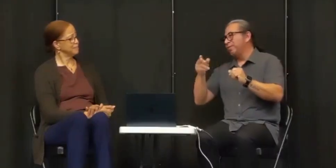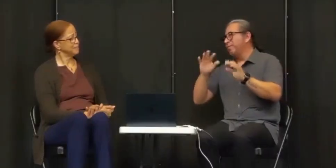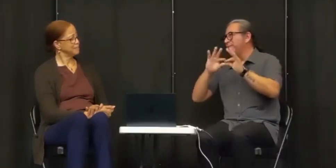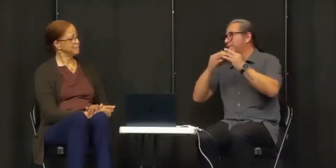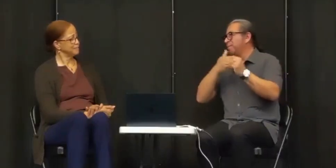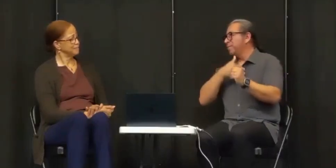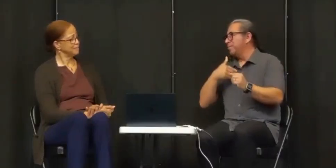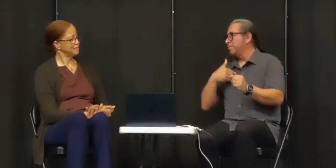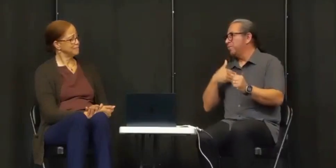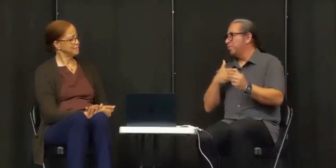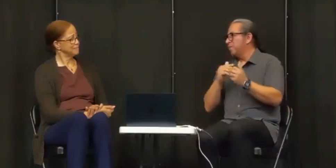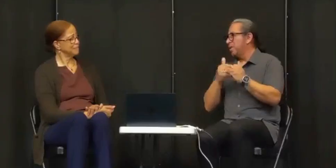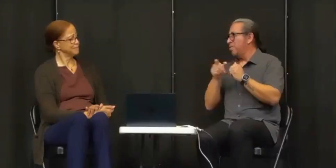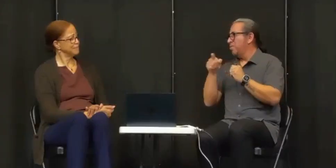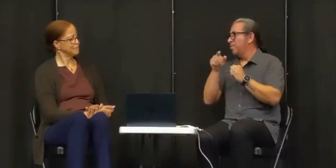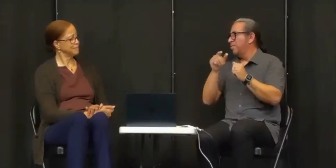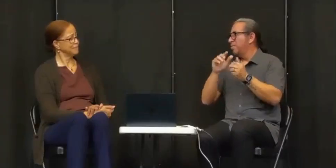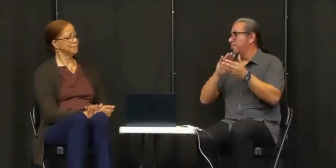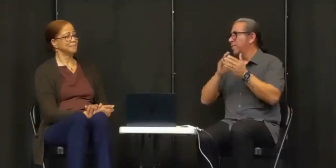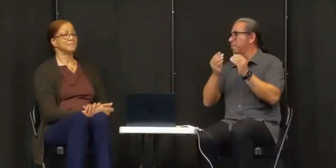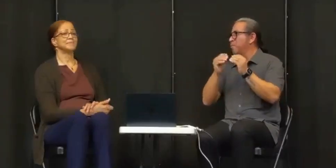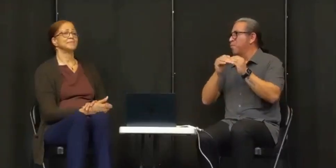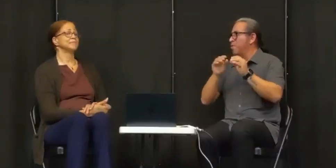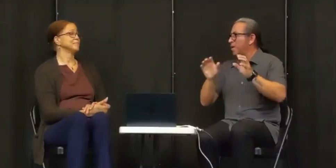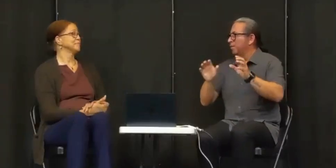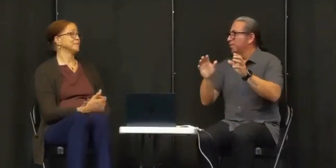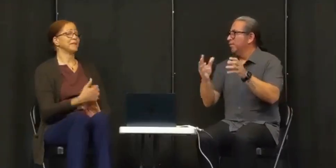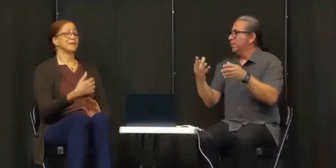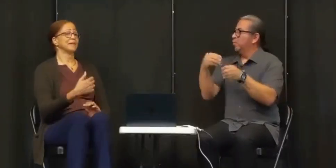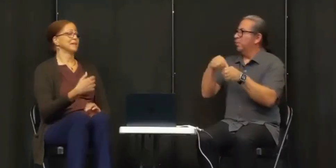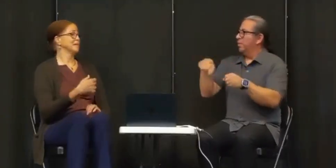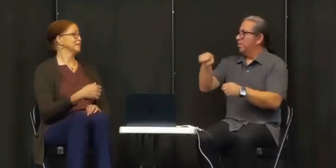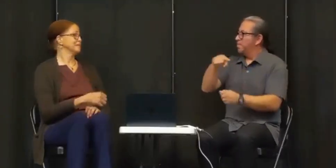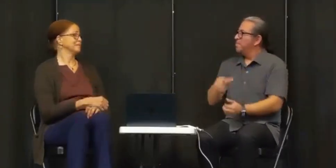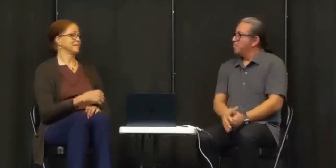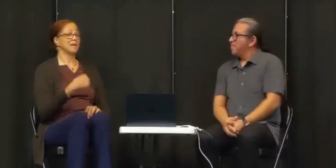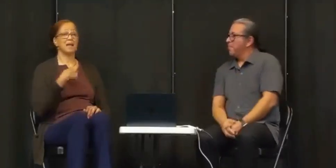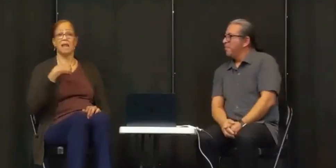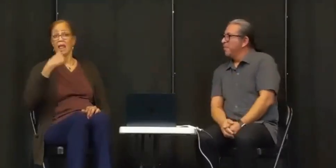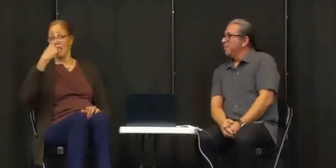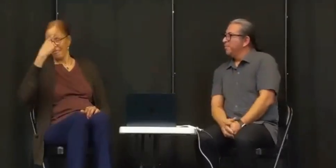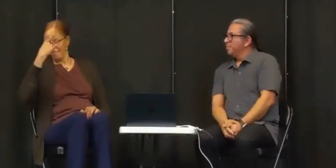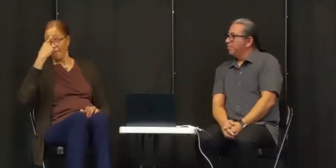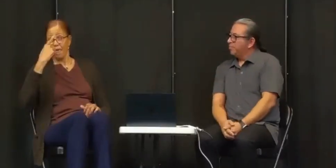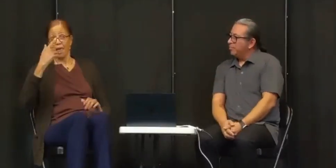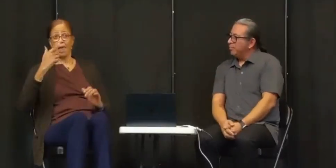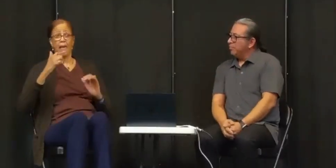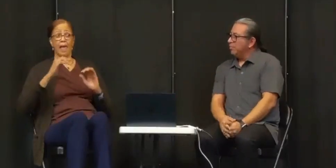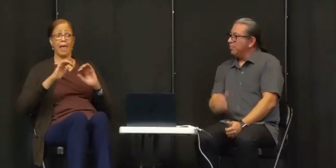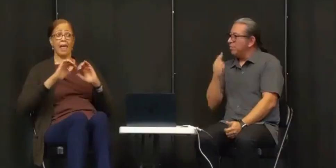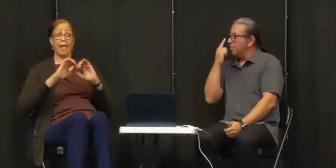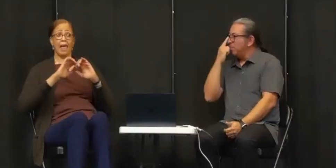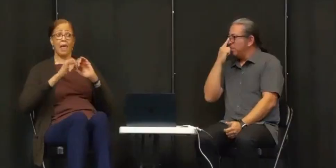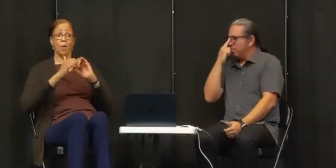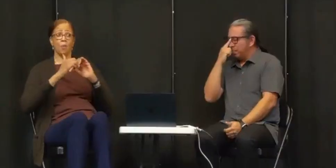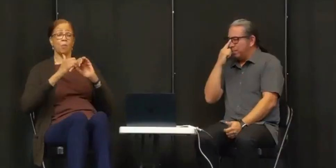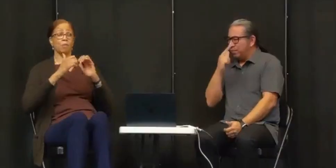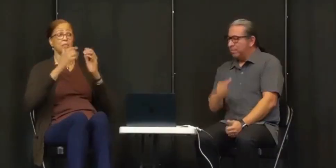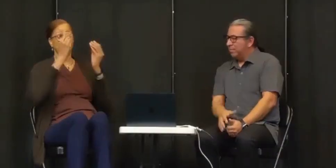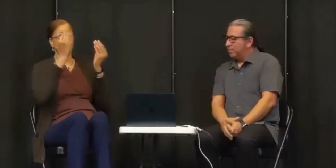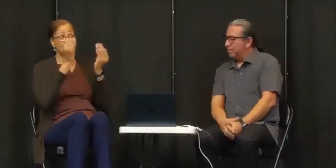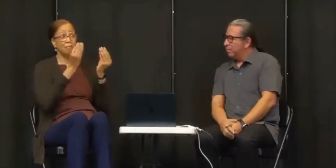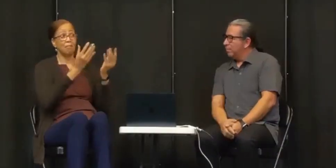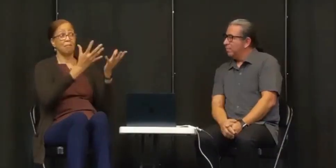tables for deaf and hard of hearing family members? How can they be more active participants? Well, I